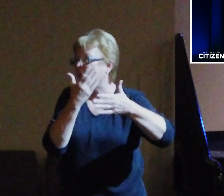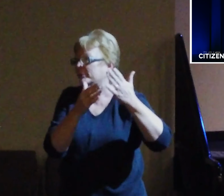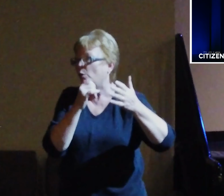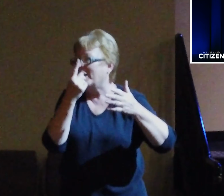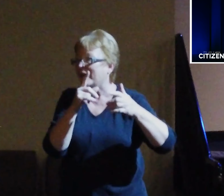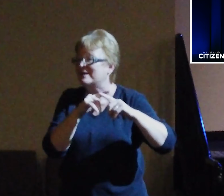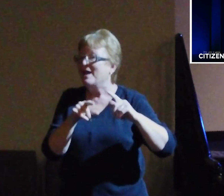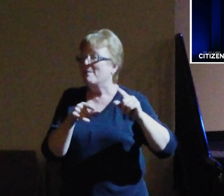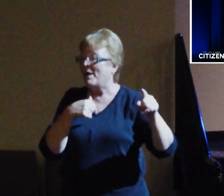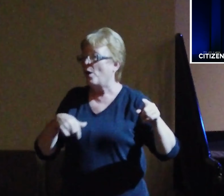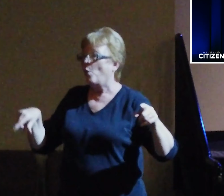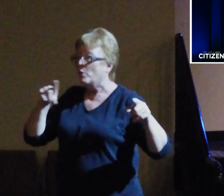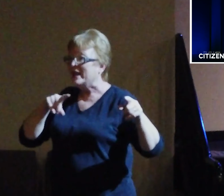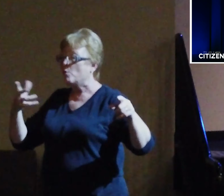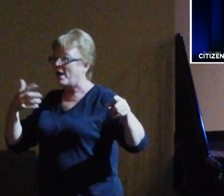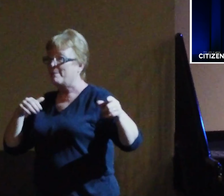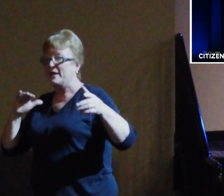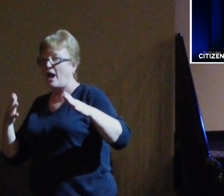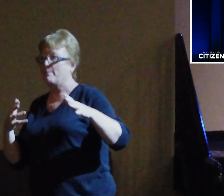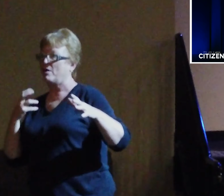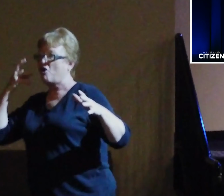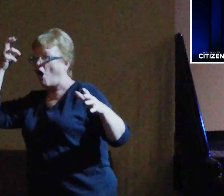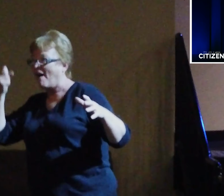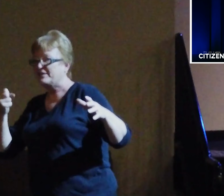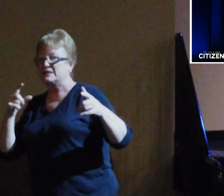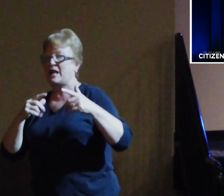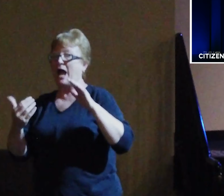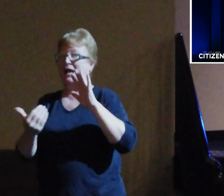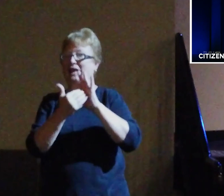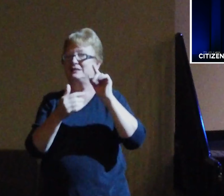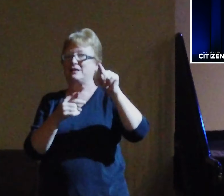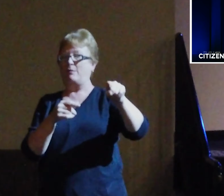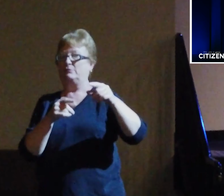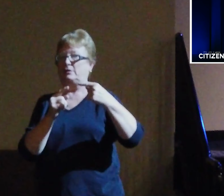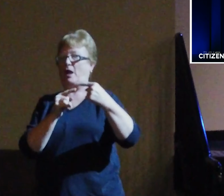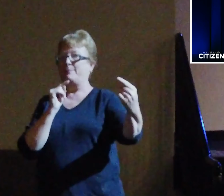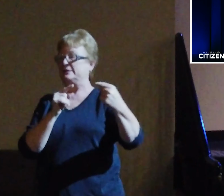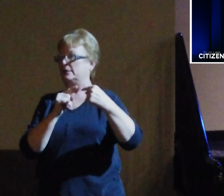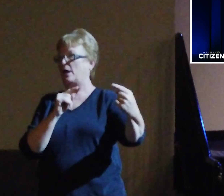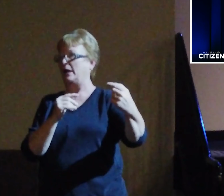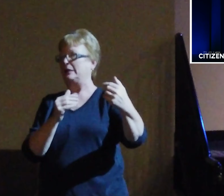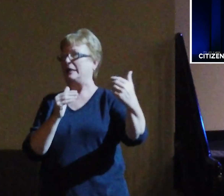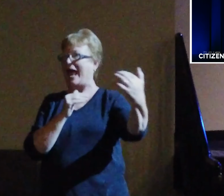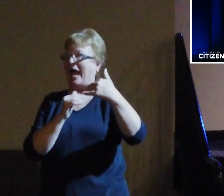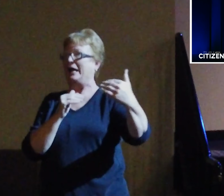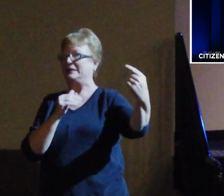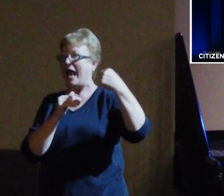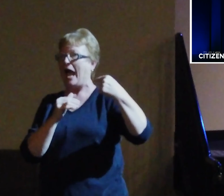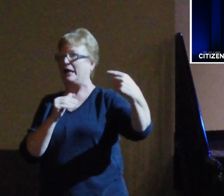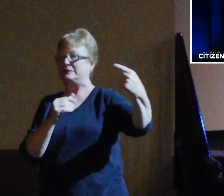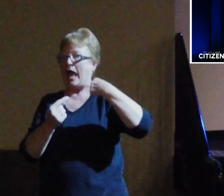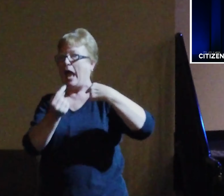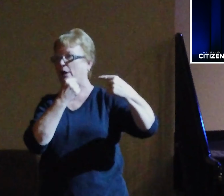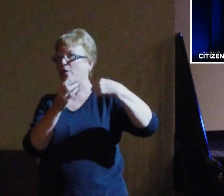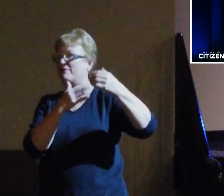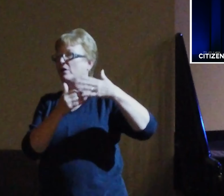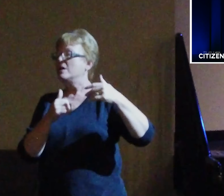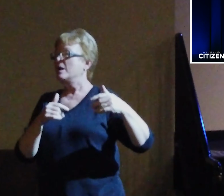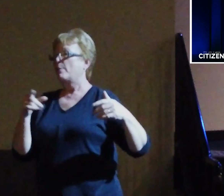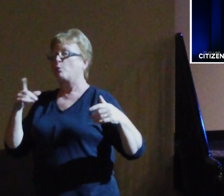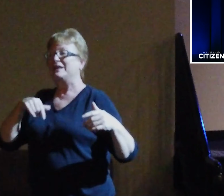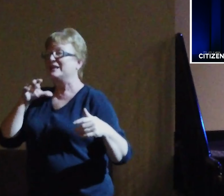and confident against the inevitable attacks that will come against the opposition, but not confident in